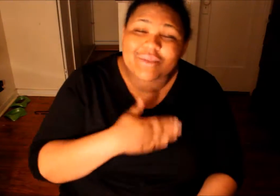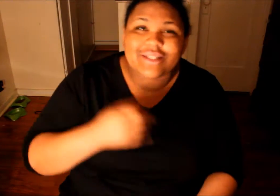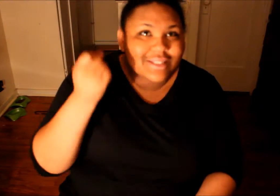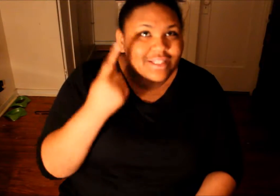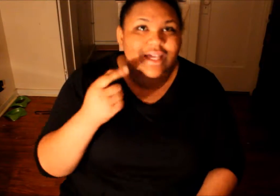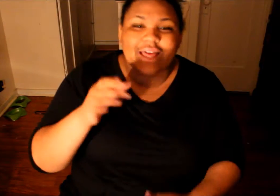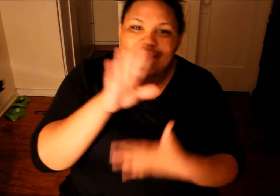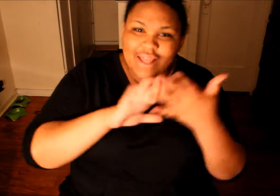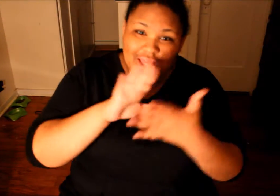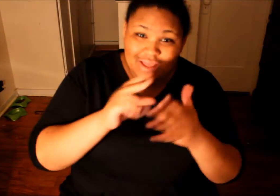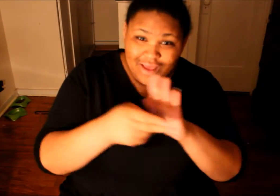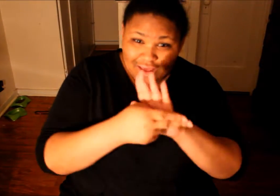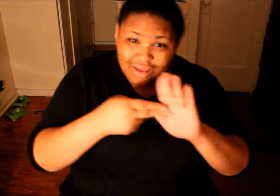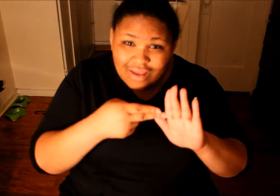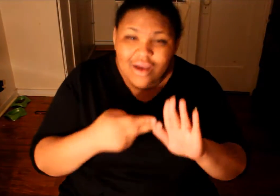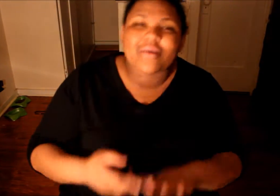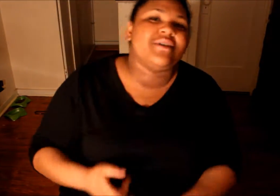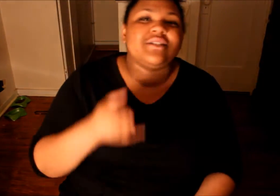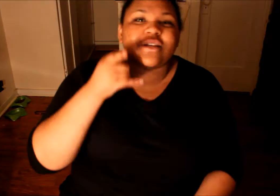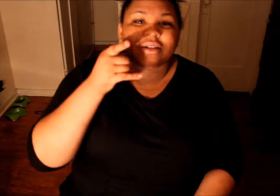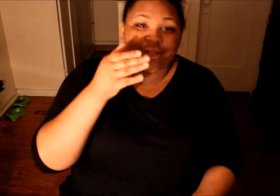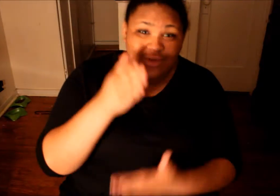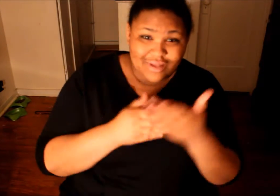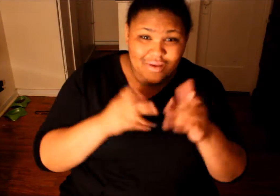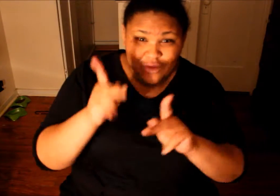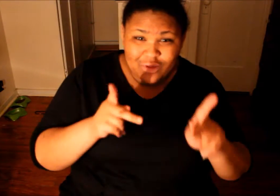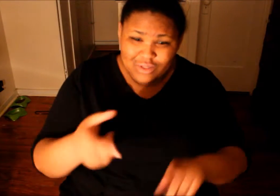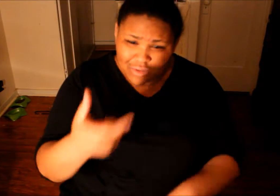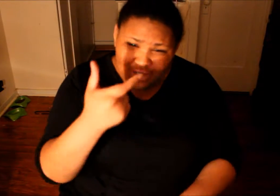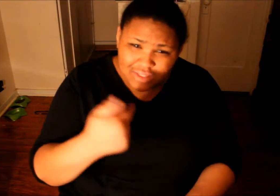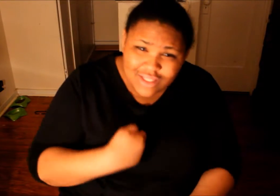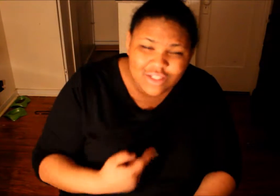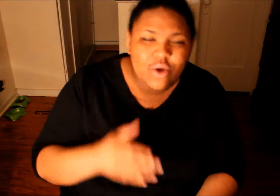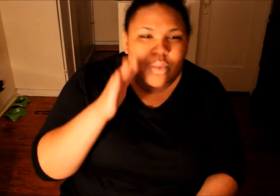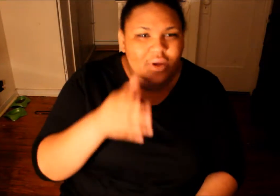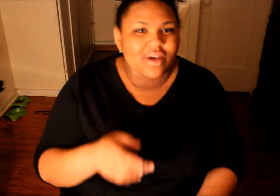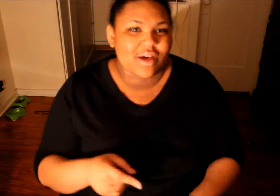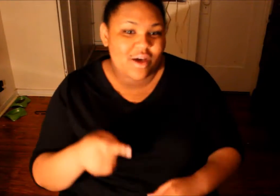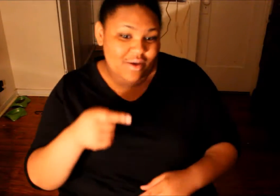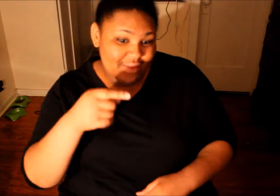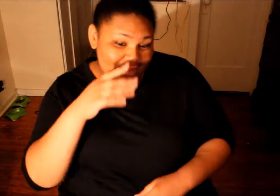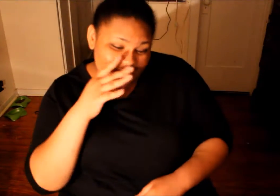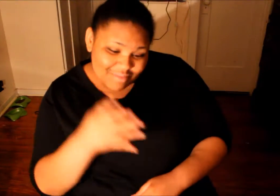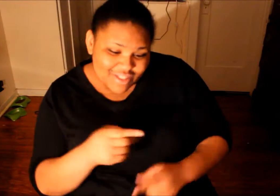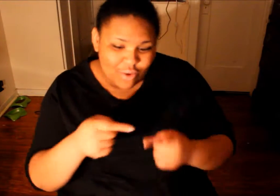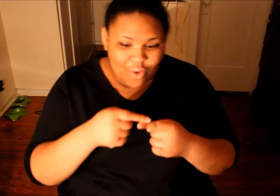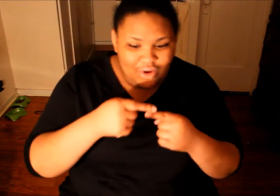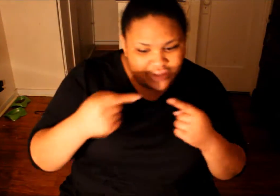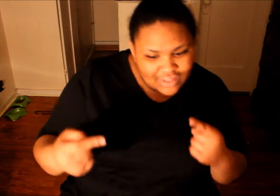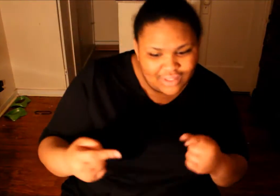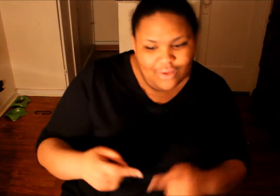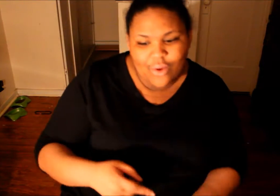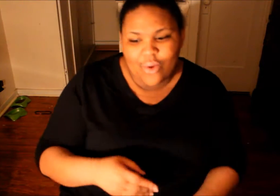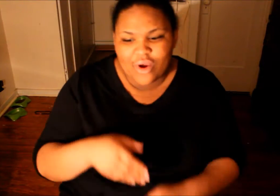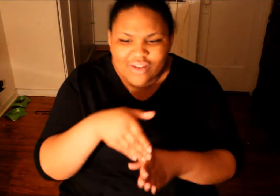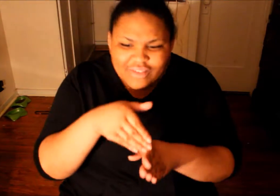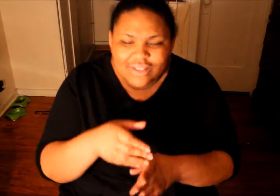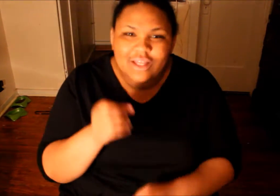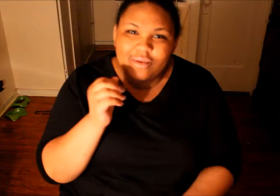which is why half of those watching this will dismiss it or feel resistance and conflicted. But just remember,